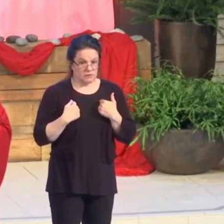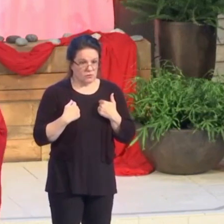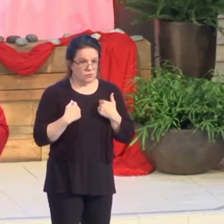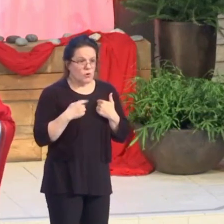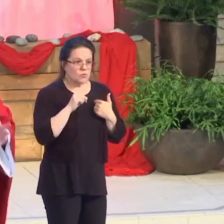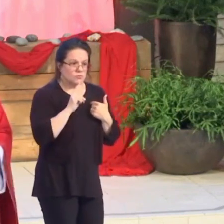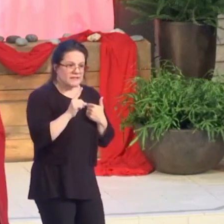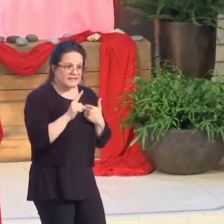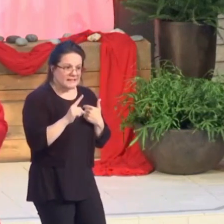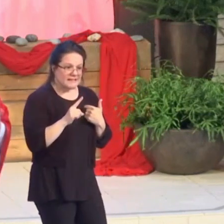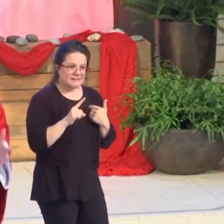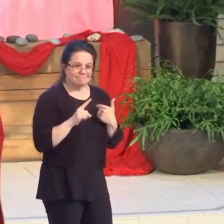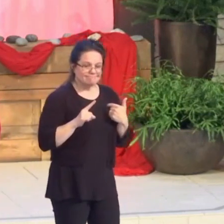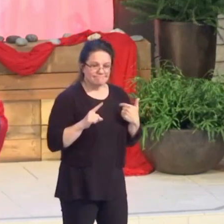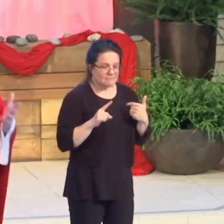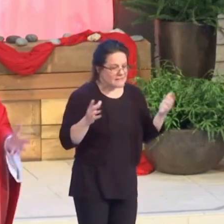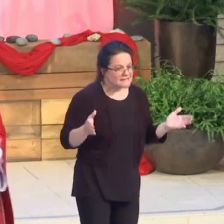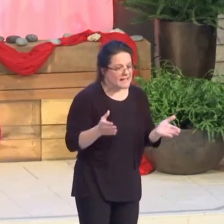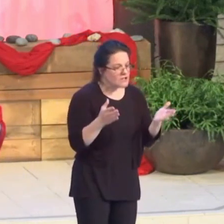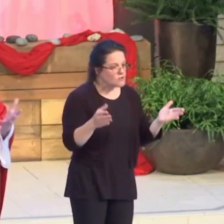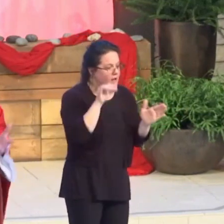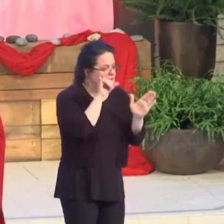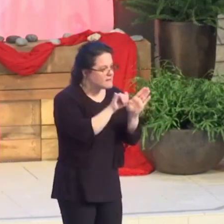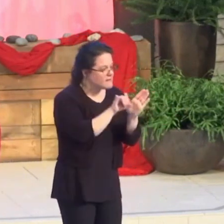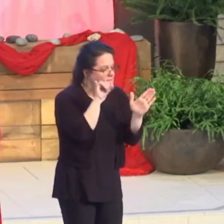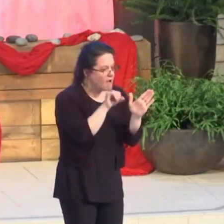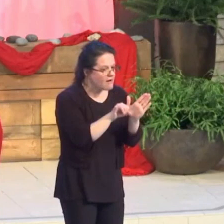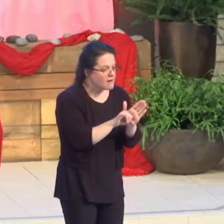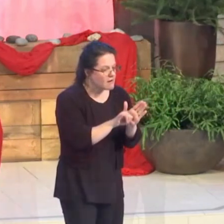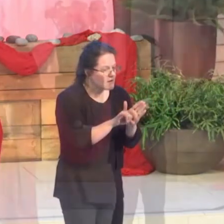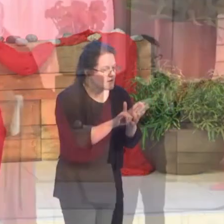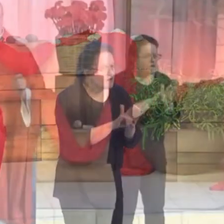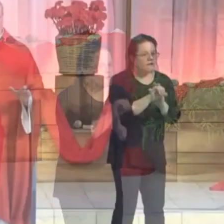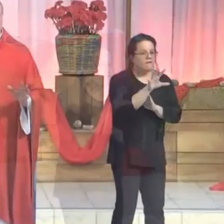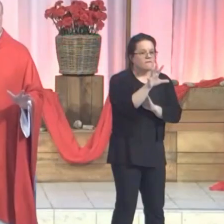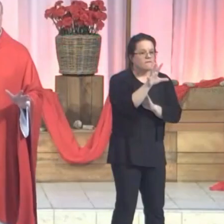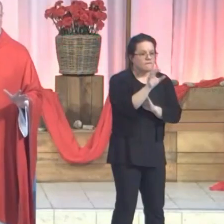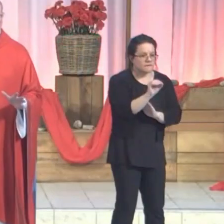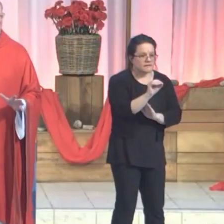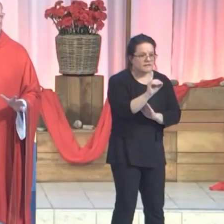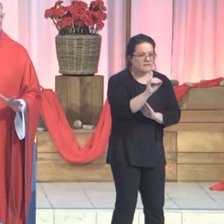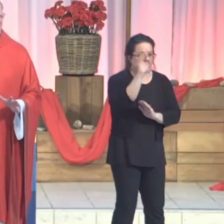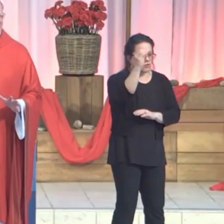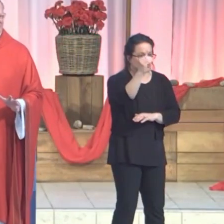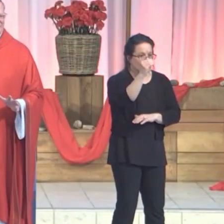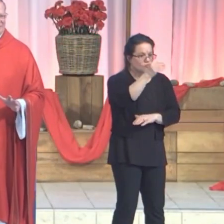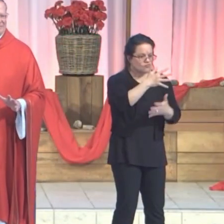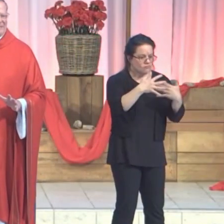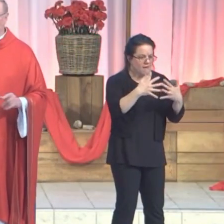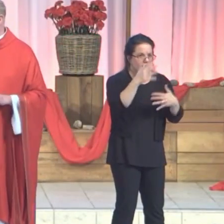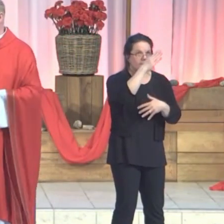really gathered and nurtured and identified 50 grace guides. Grace